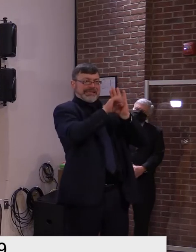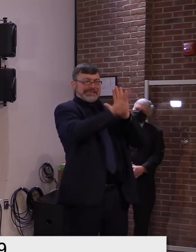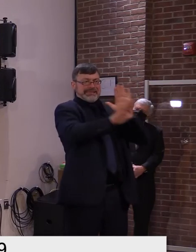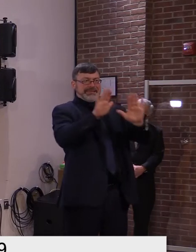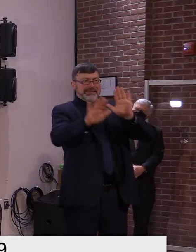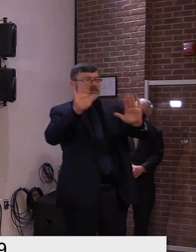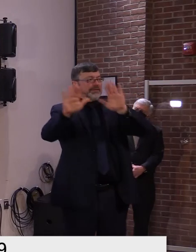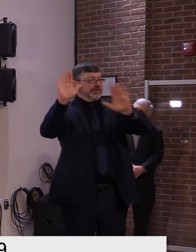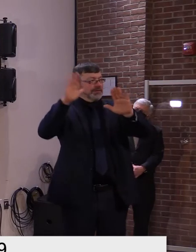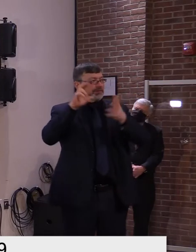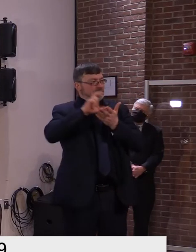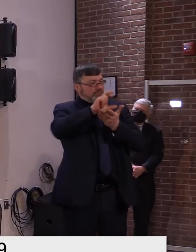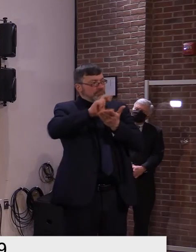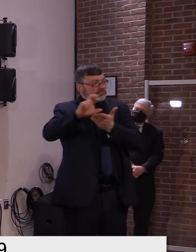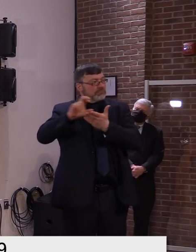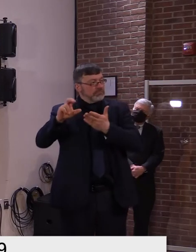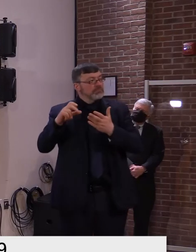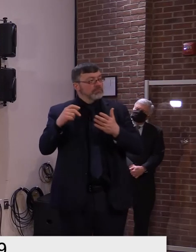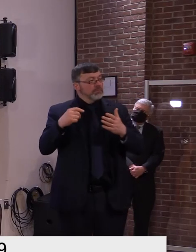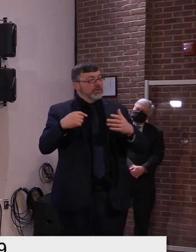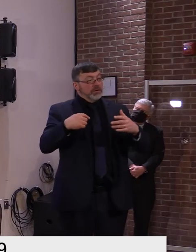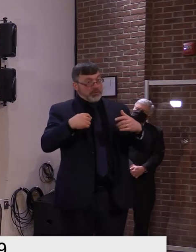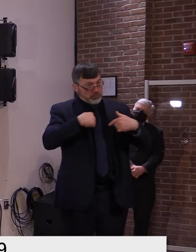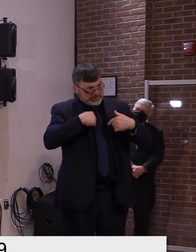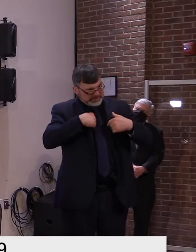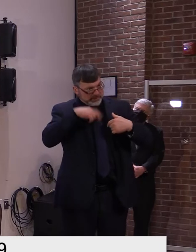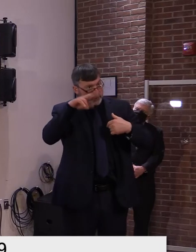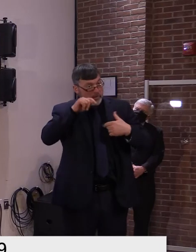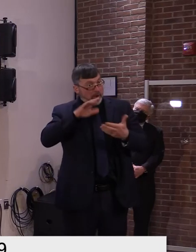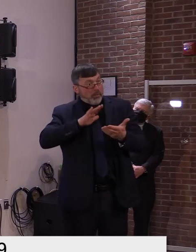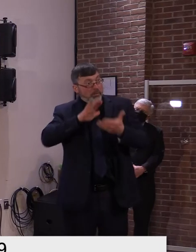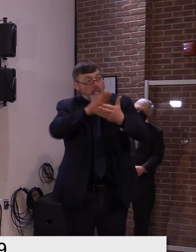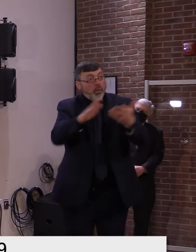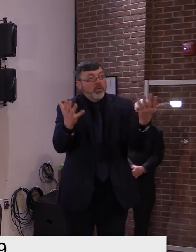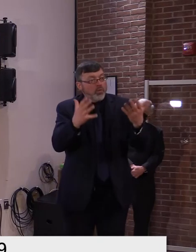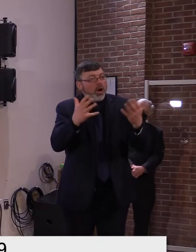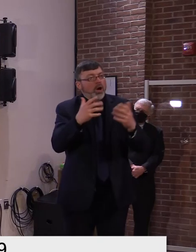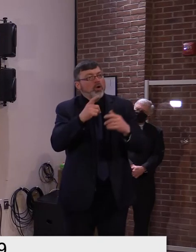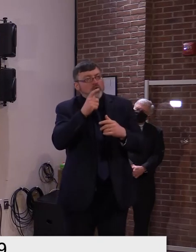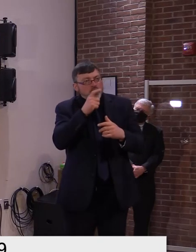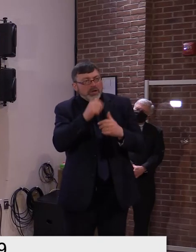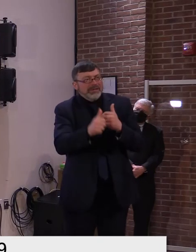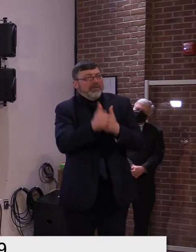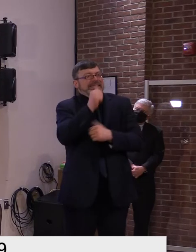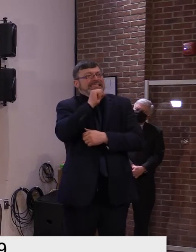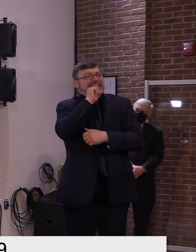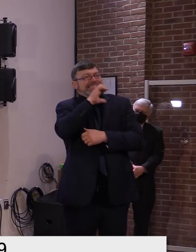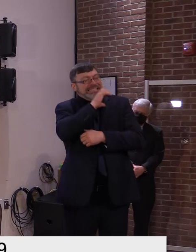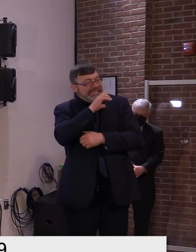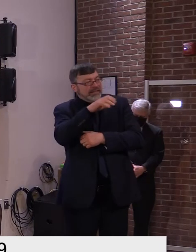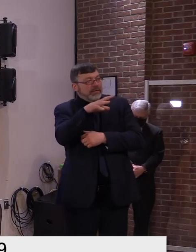think we'll get all of our population vaccinated at really good numbers just in the next couple of months. Okay,